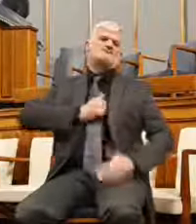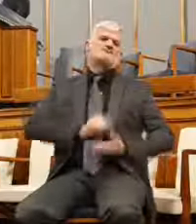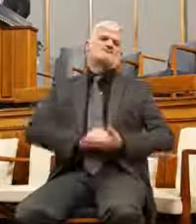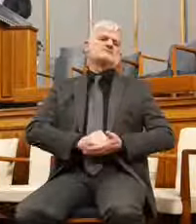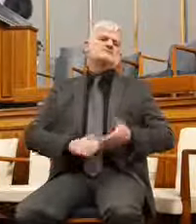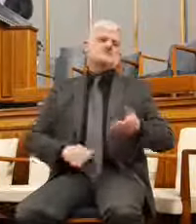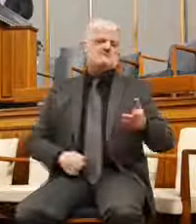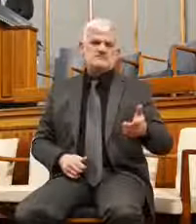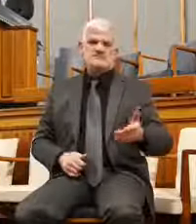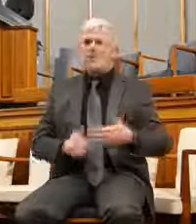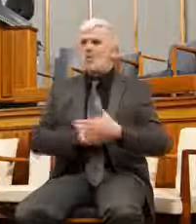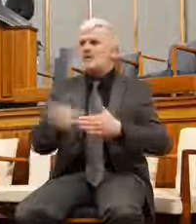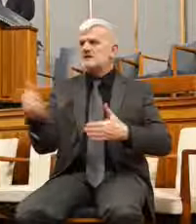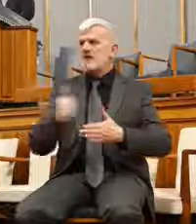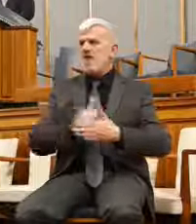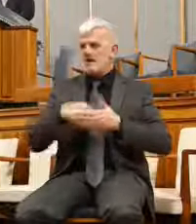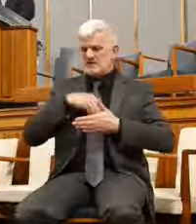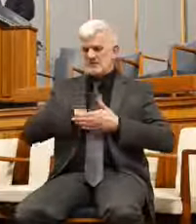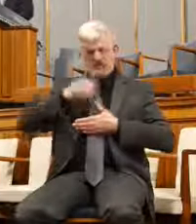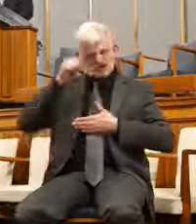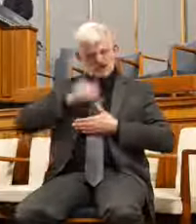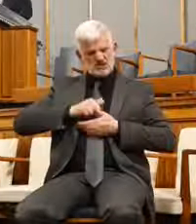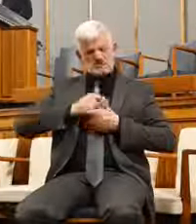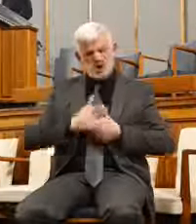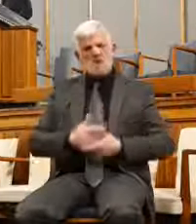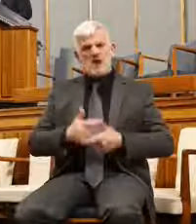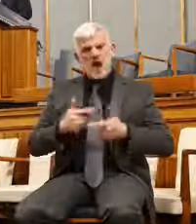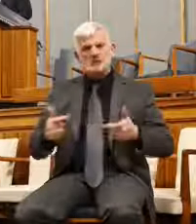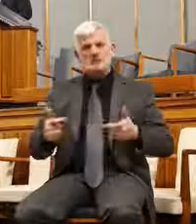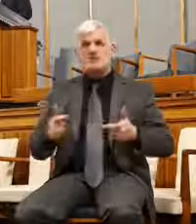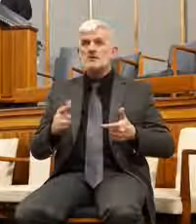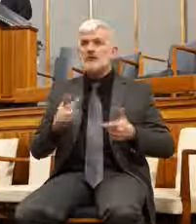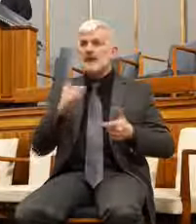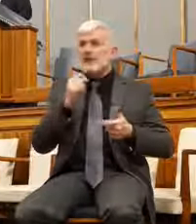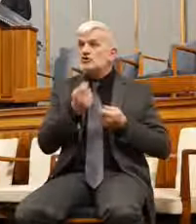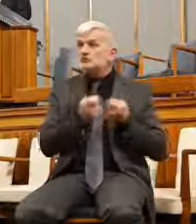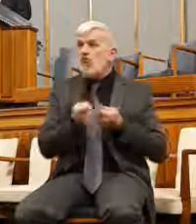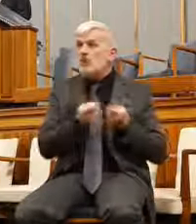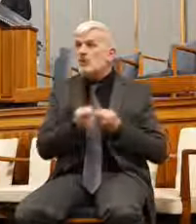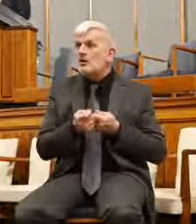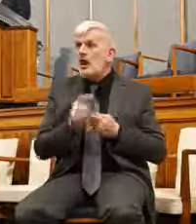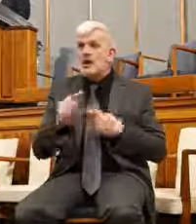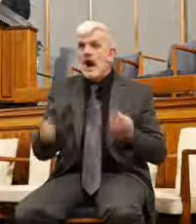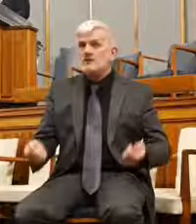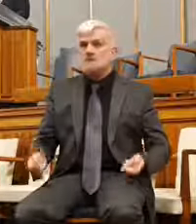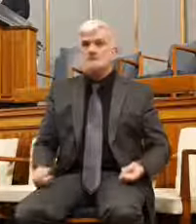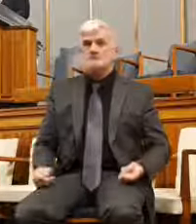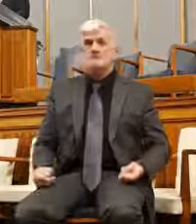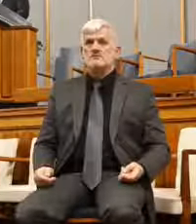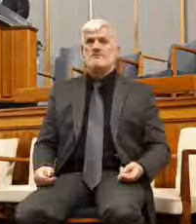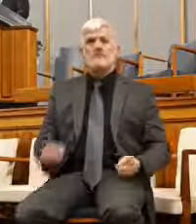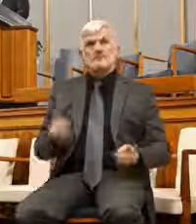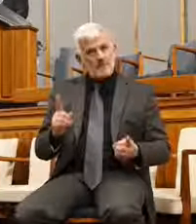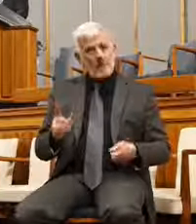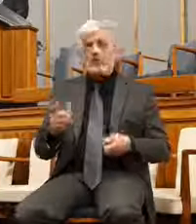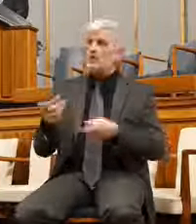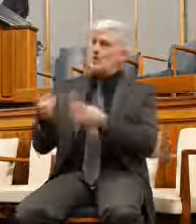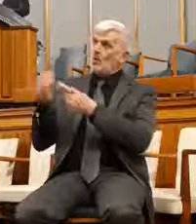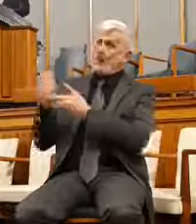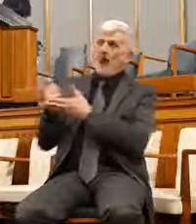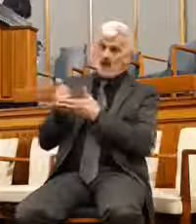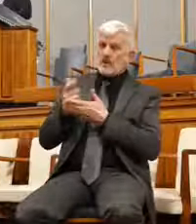are devious individuals. You'll never master these things without the help of God and the power of